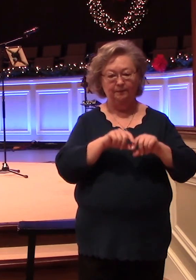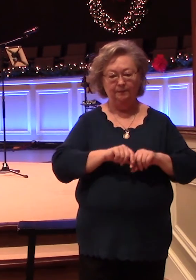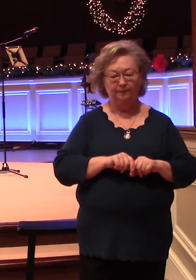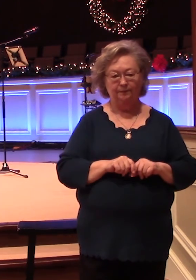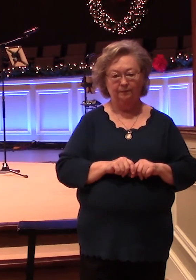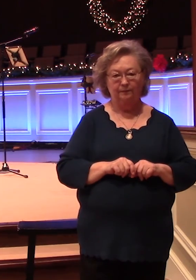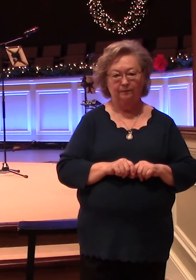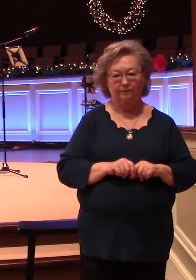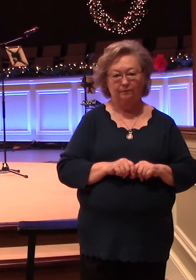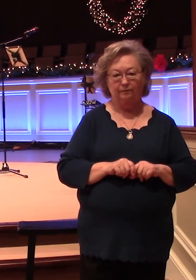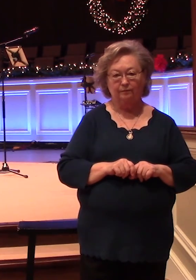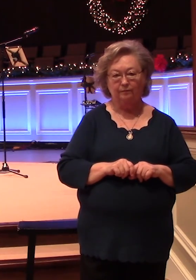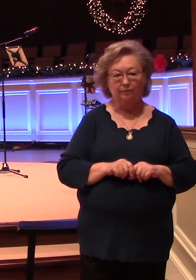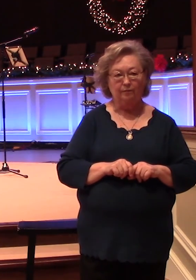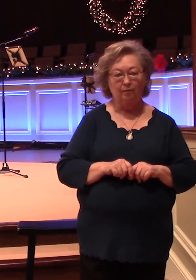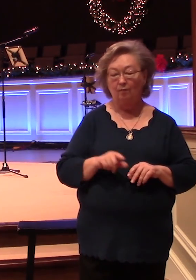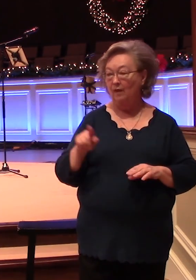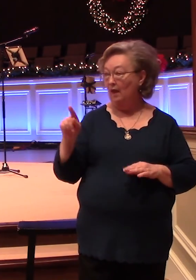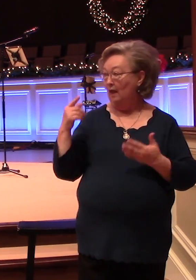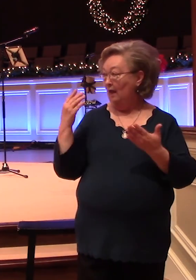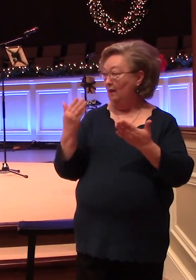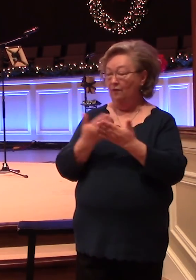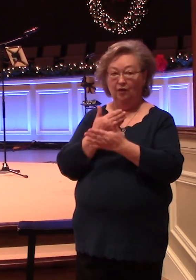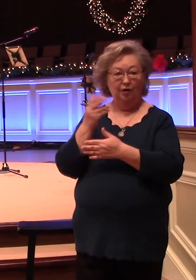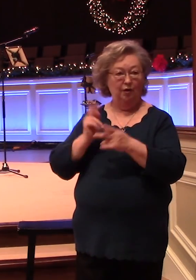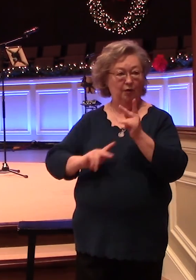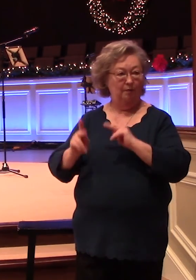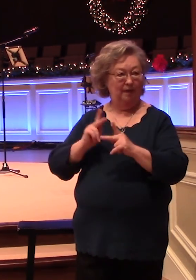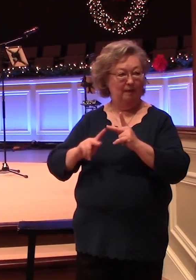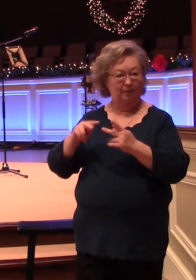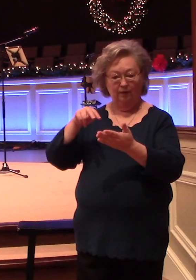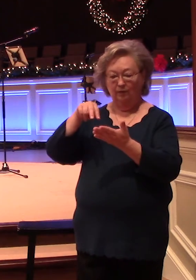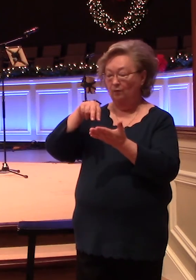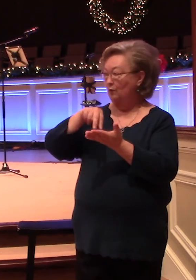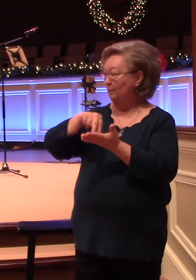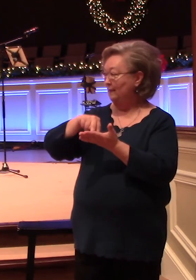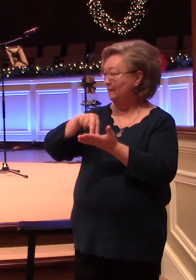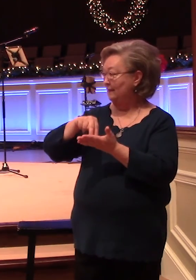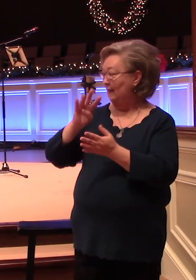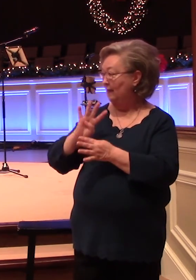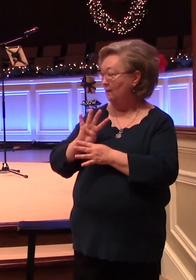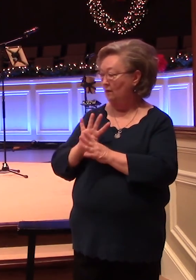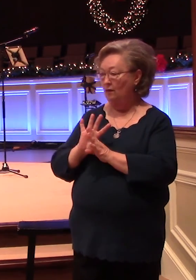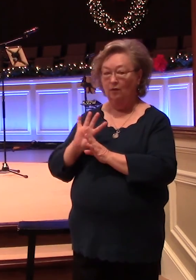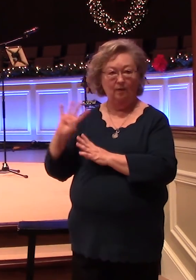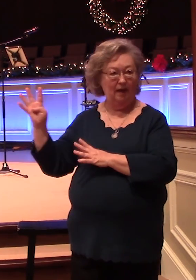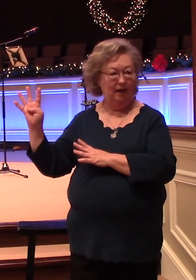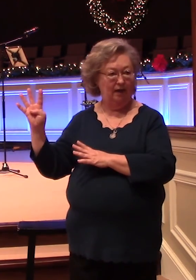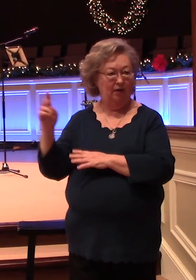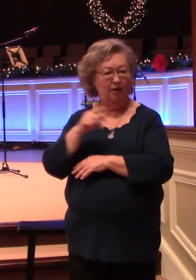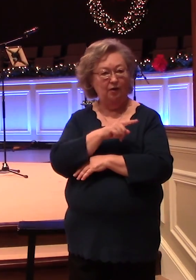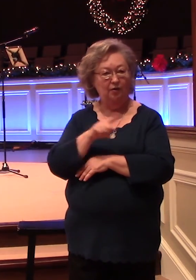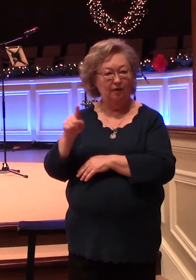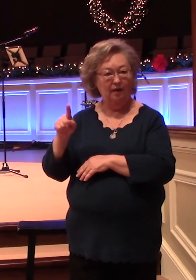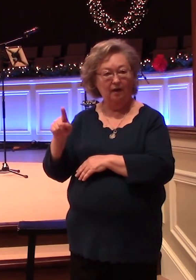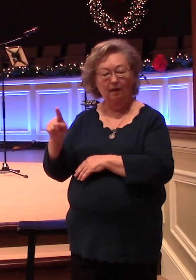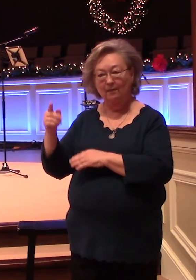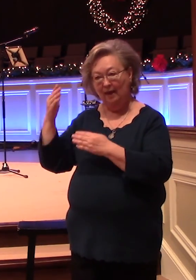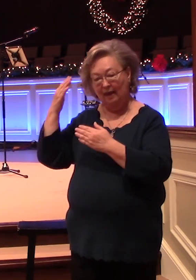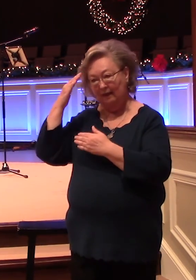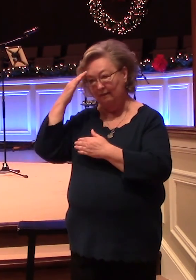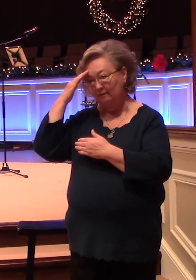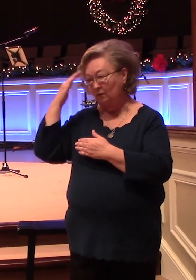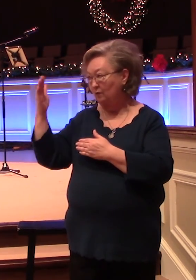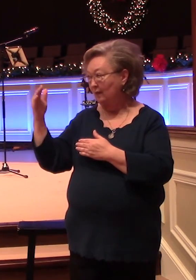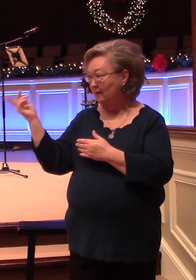them and welcome them and hug Lexi's neck and all that good stuff. We want you to get a chance to do that. But also, these baskets are here for you as well. And if you're